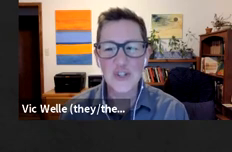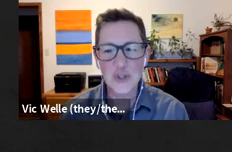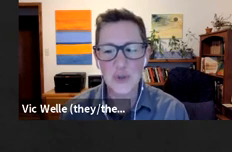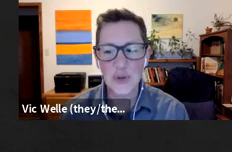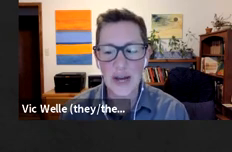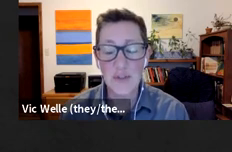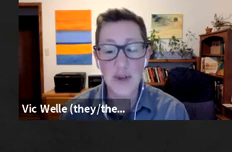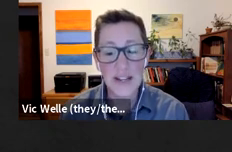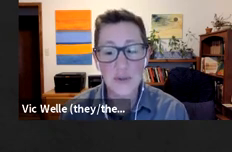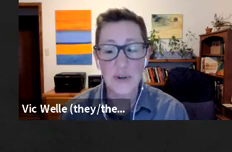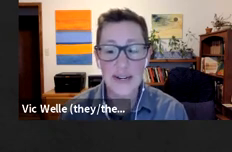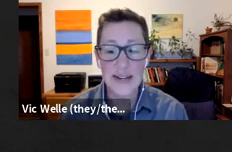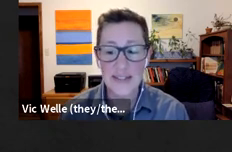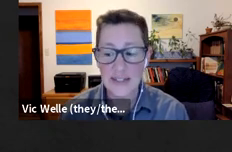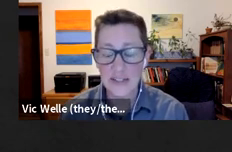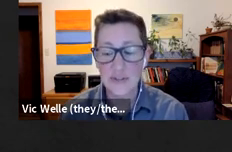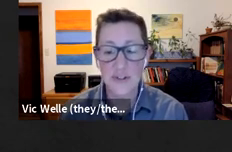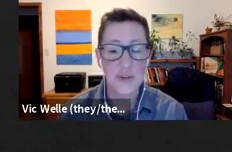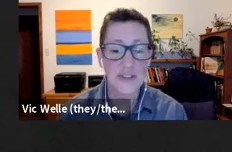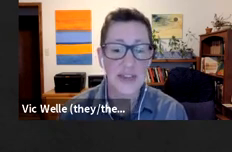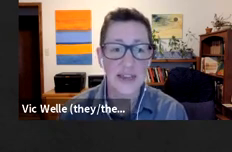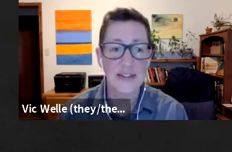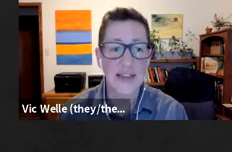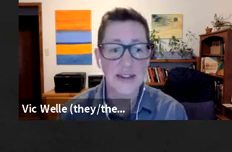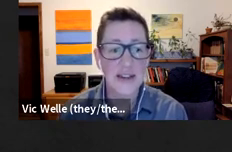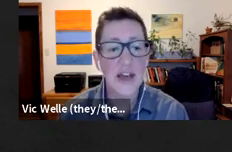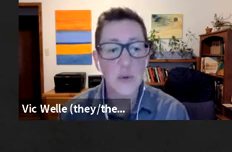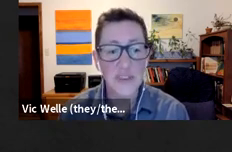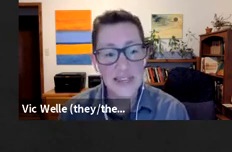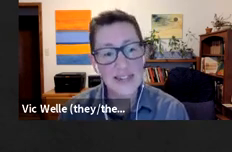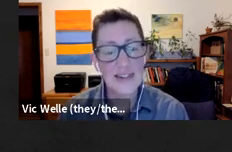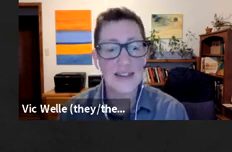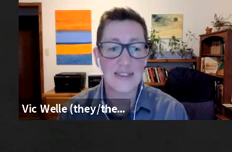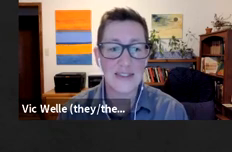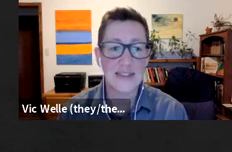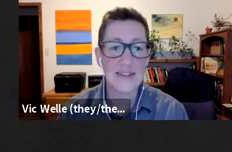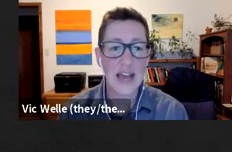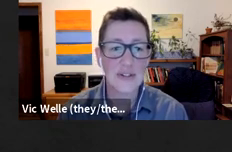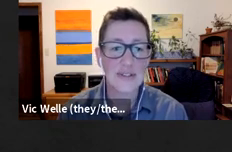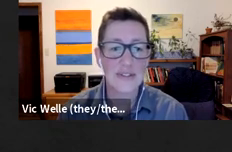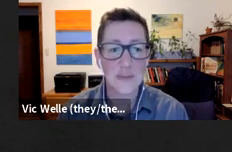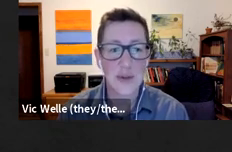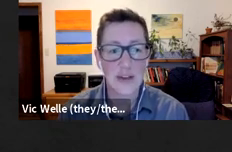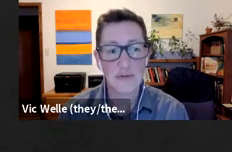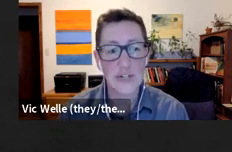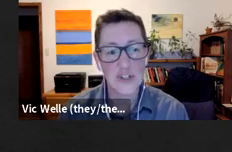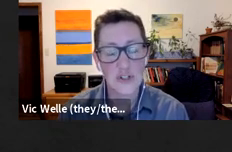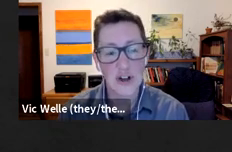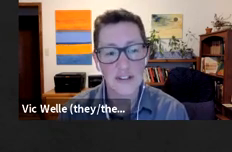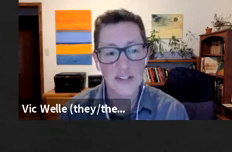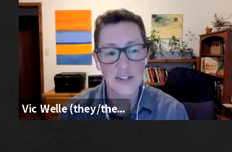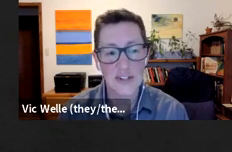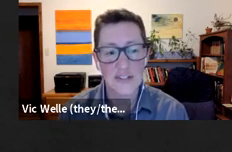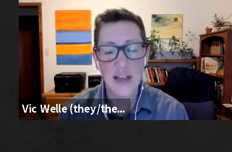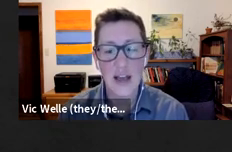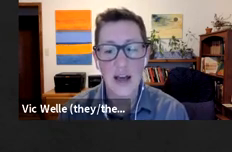to try to organize and converse with and then within the this county system you have regional